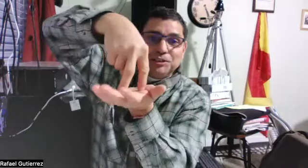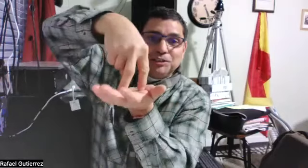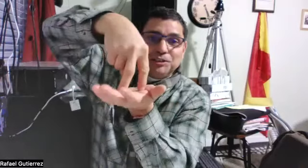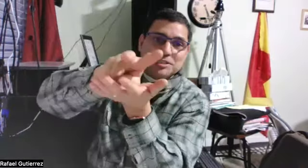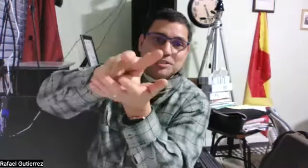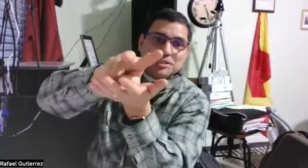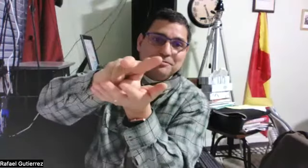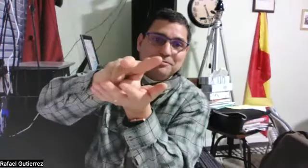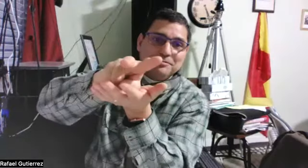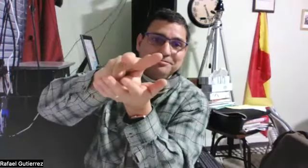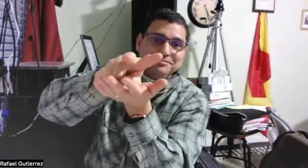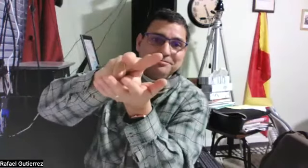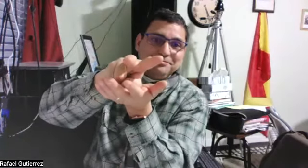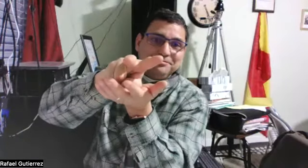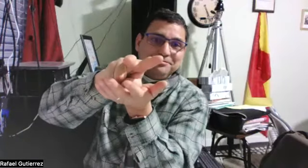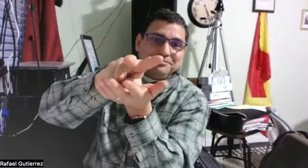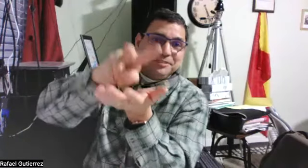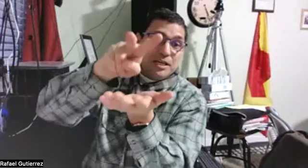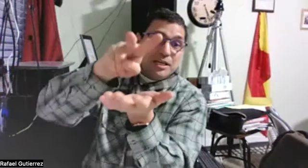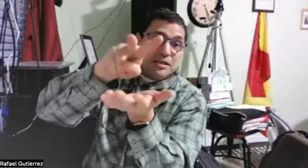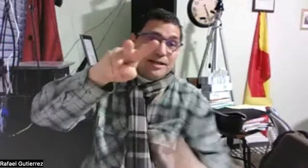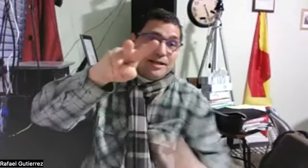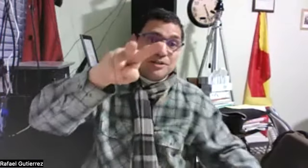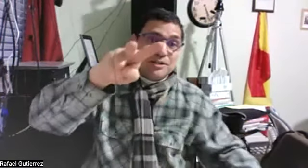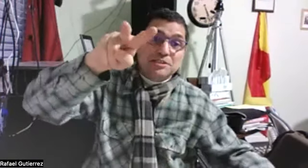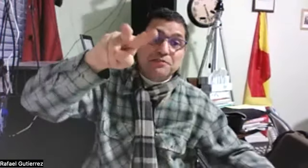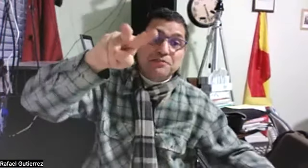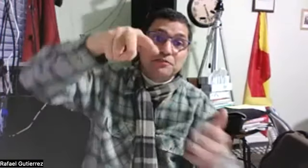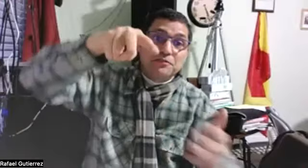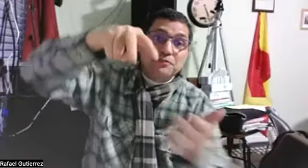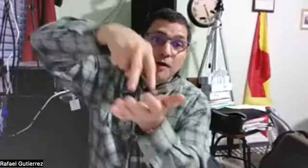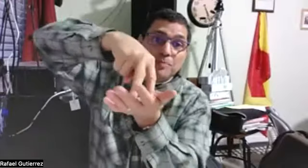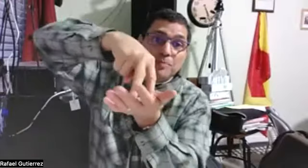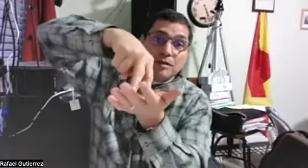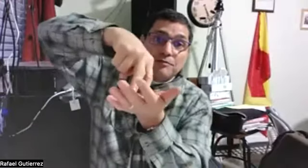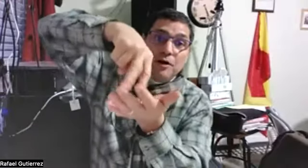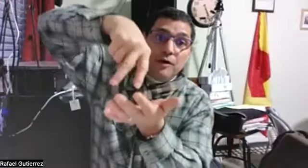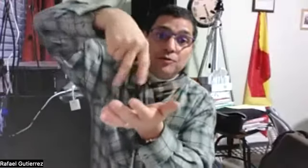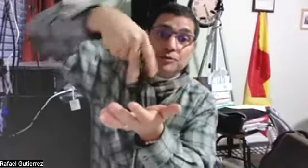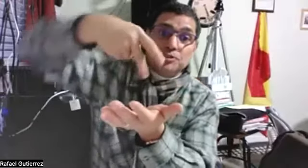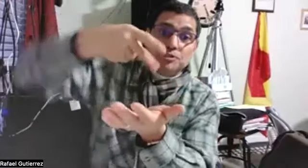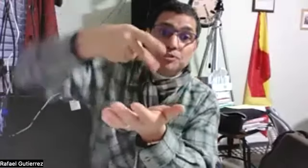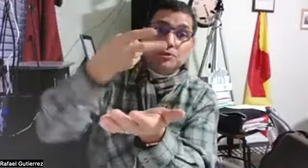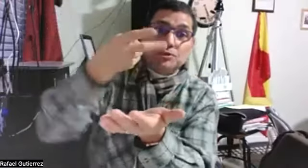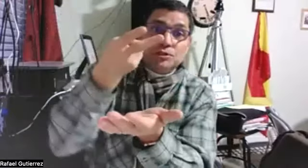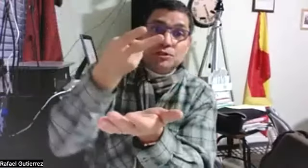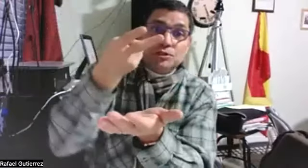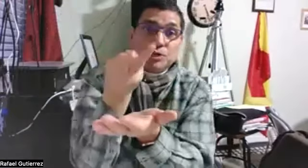you're going to slide. You see? So this is different to fall. Fall, you turn your